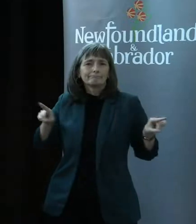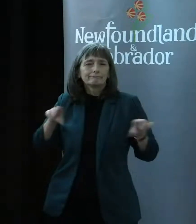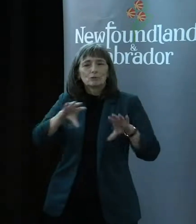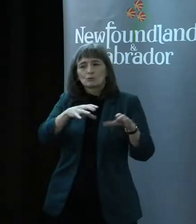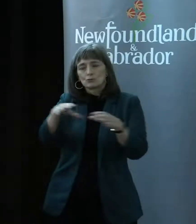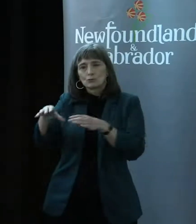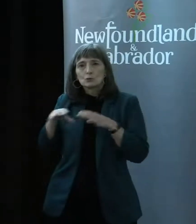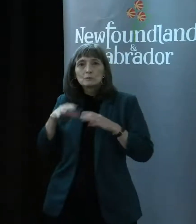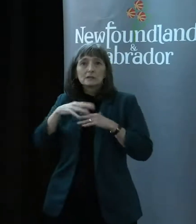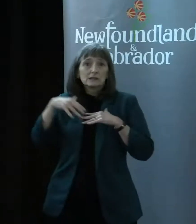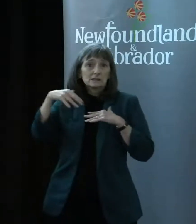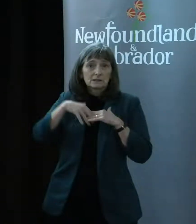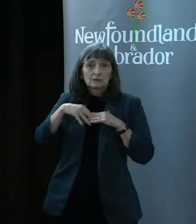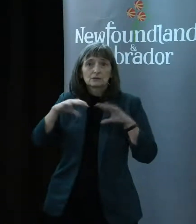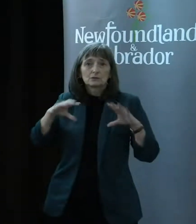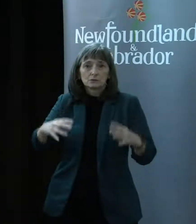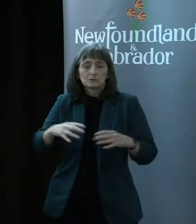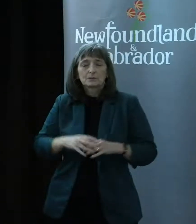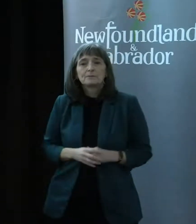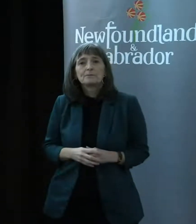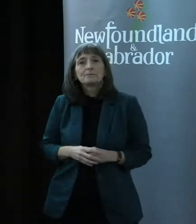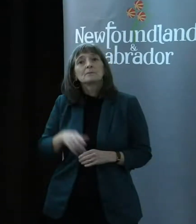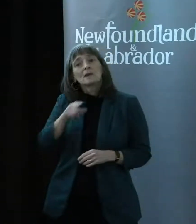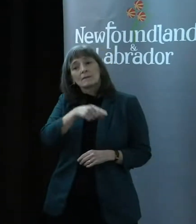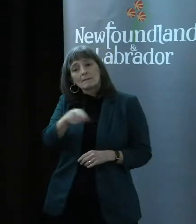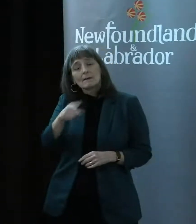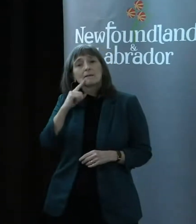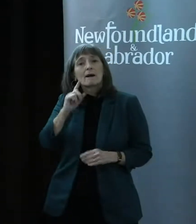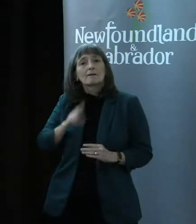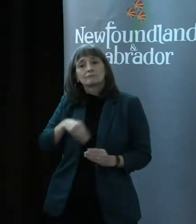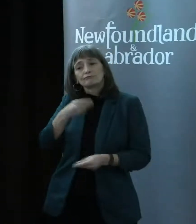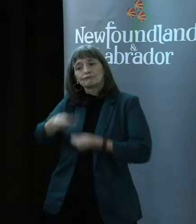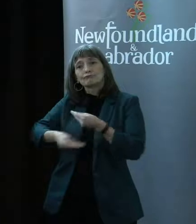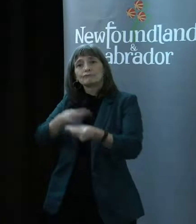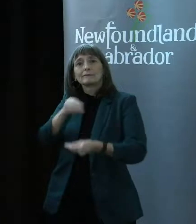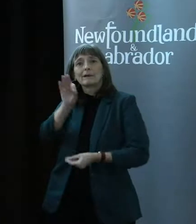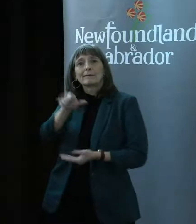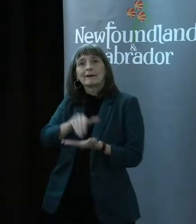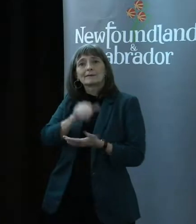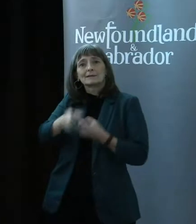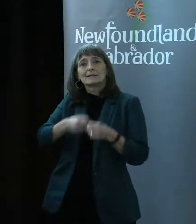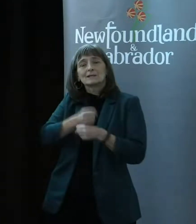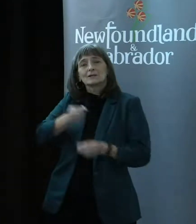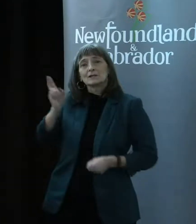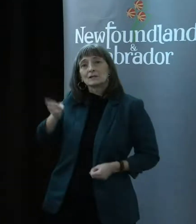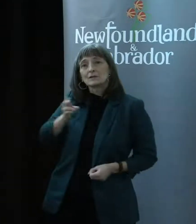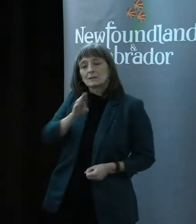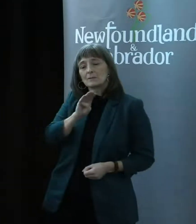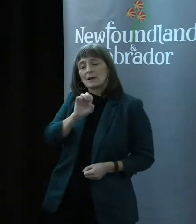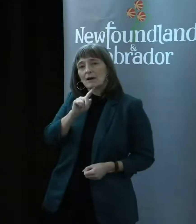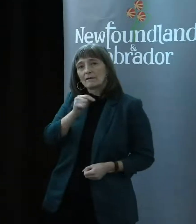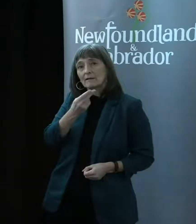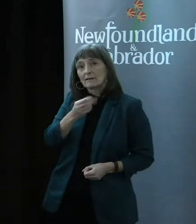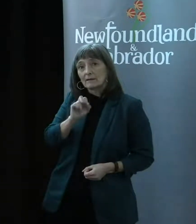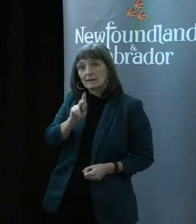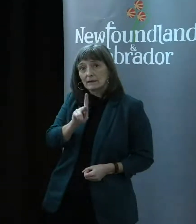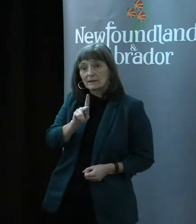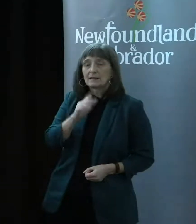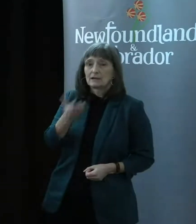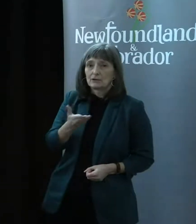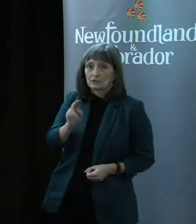populations of Indigenous people who have contributed to 9,000 years of history, including the Beothuk on the island of